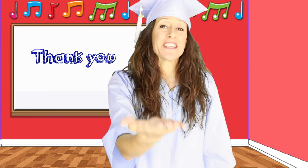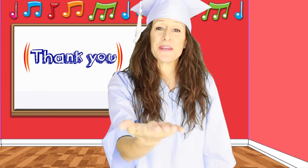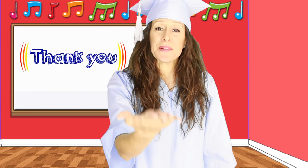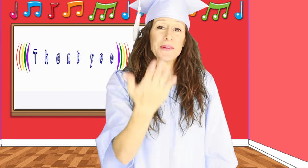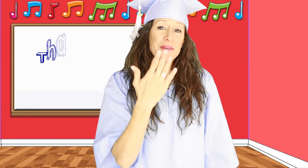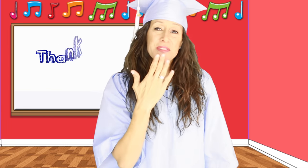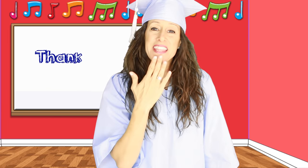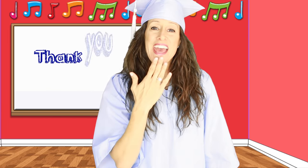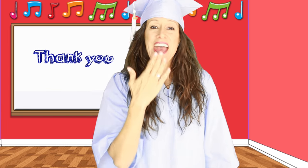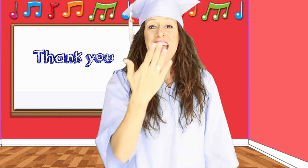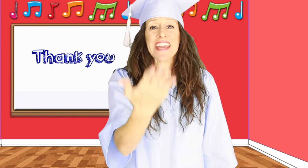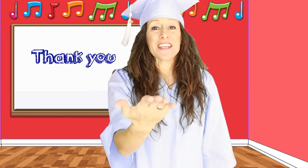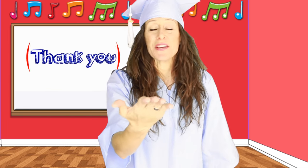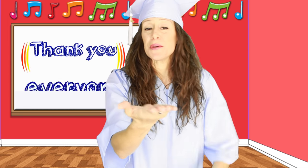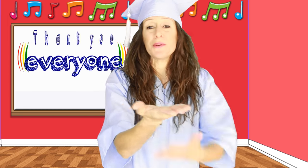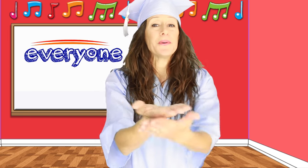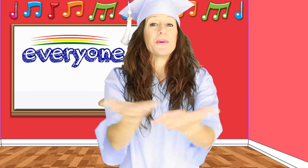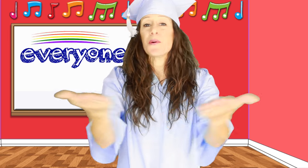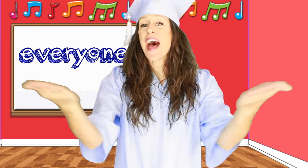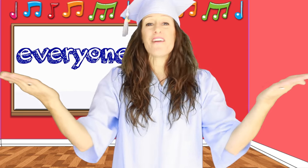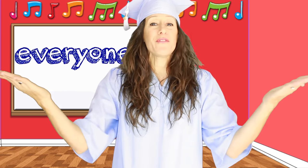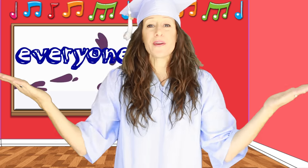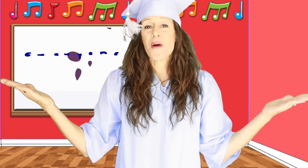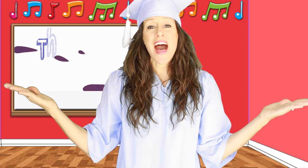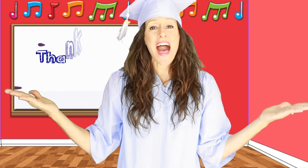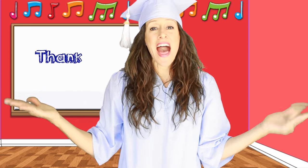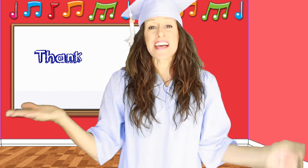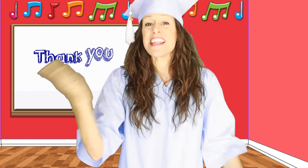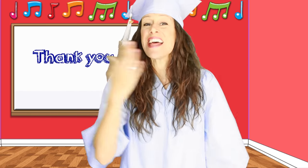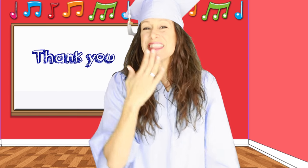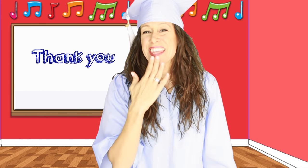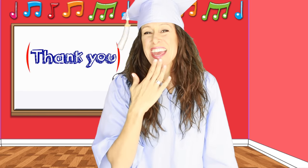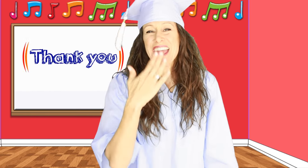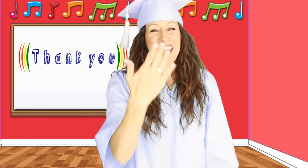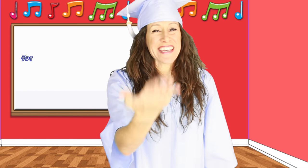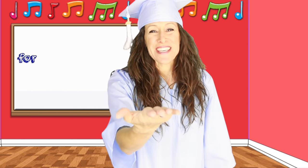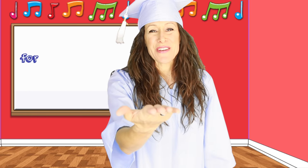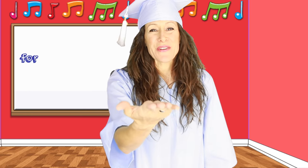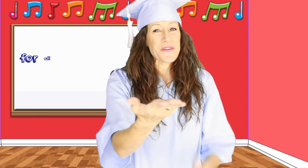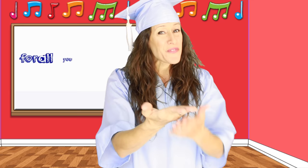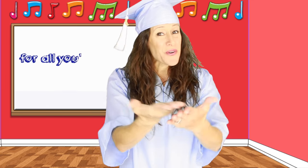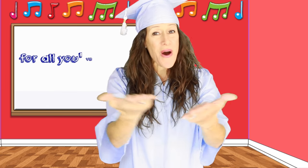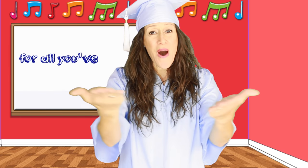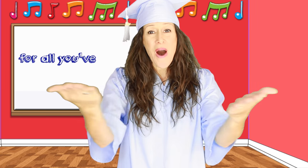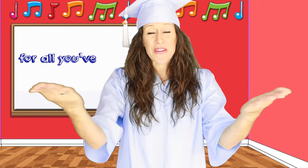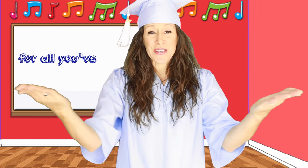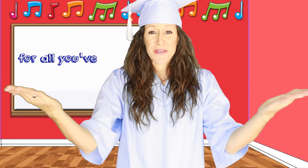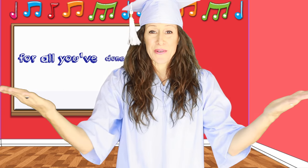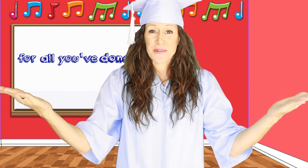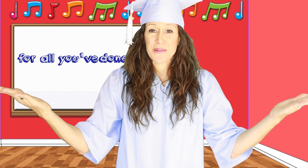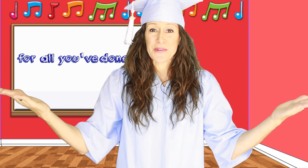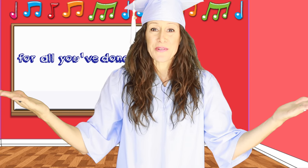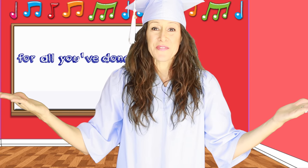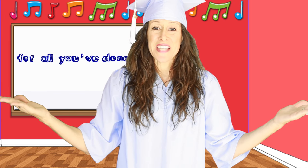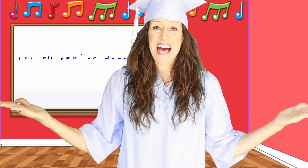you, thank you, everyone. Thank you for all you've